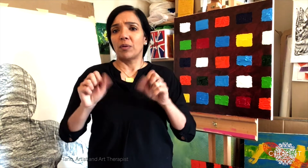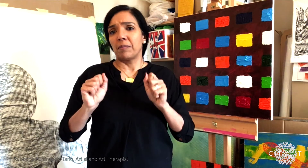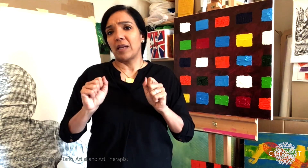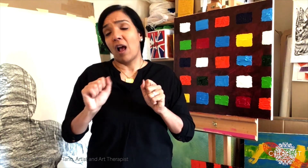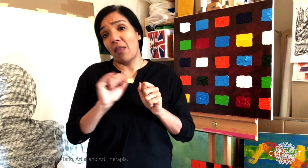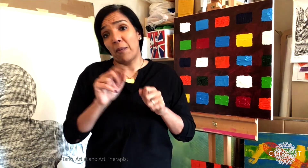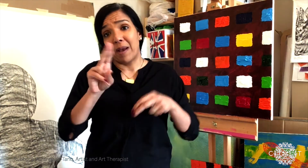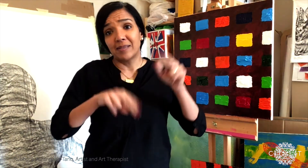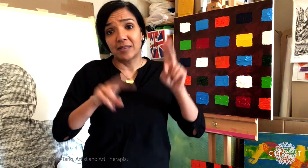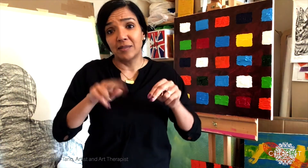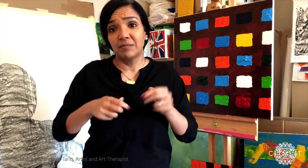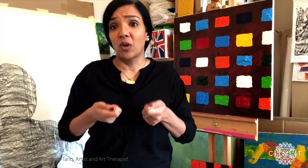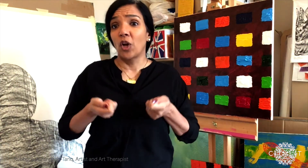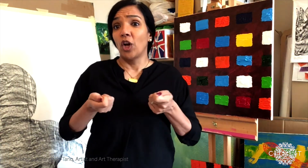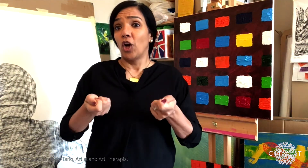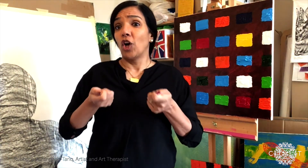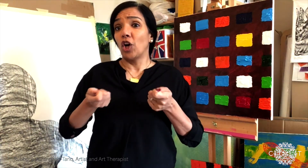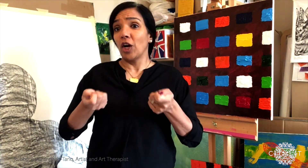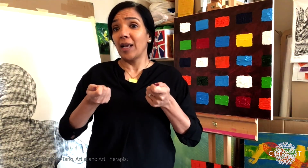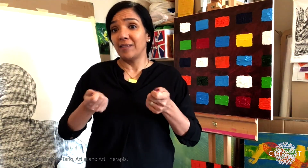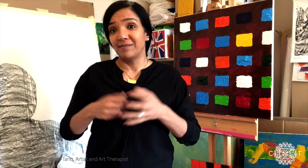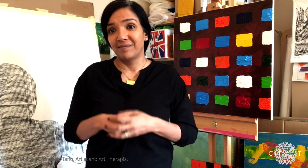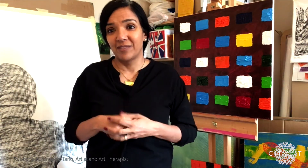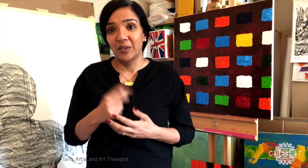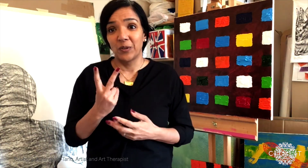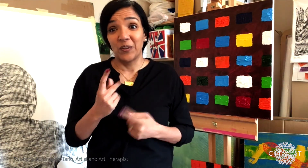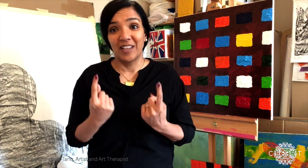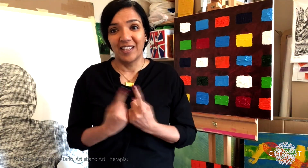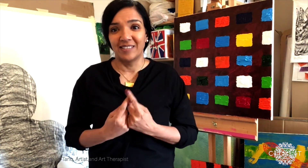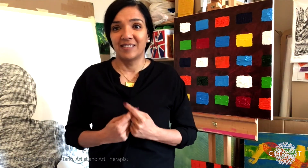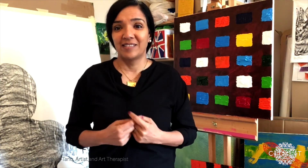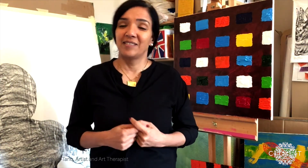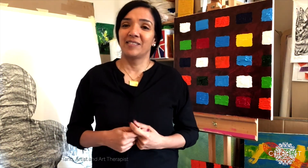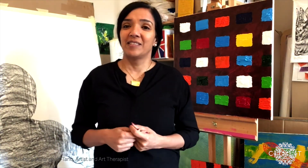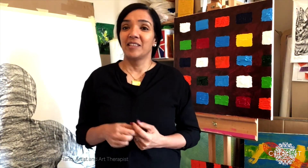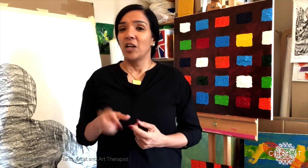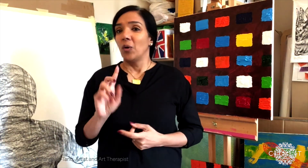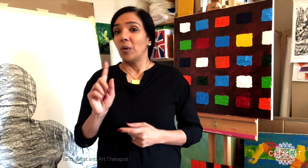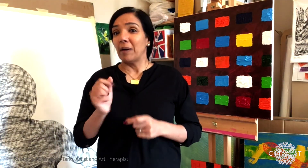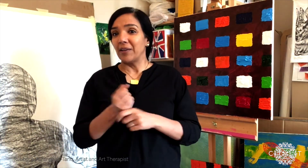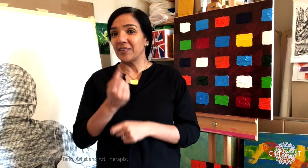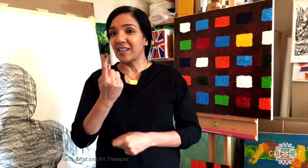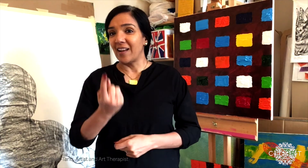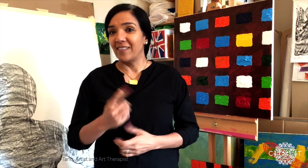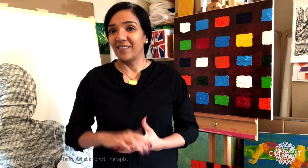be either painting or cooking. Do you think? What about yourself?